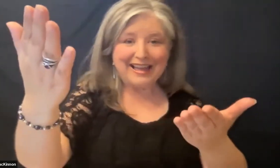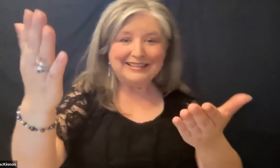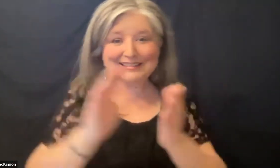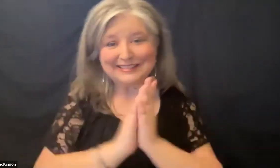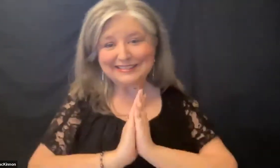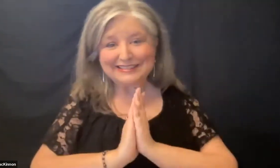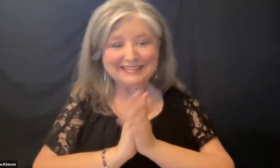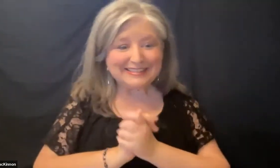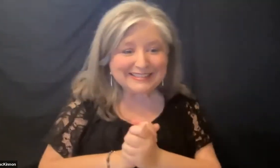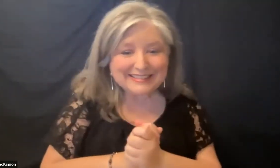Durga.